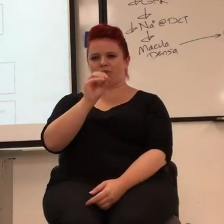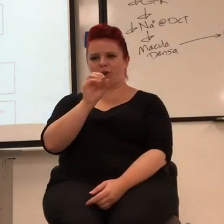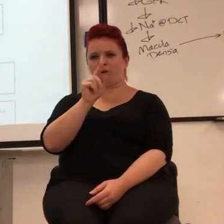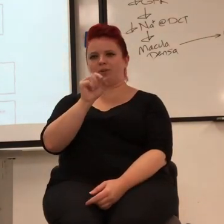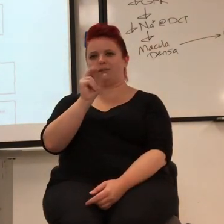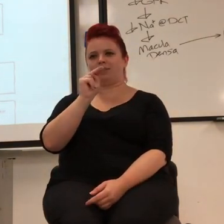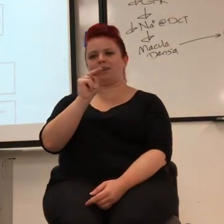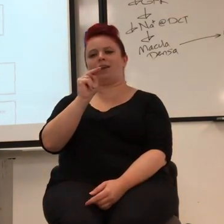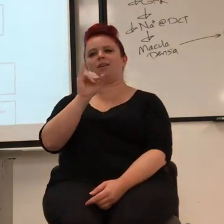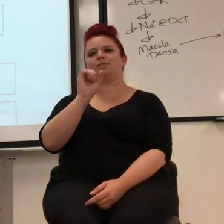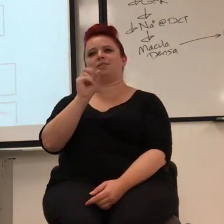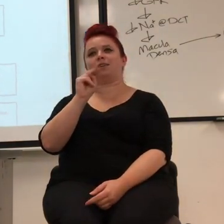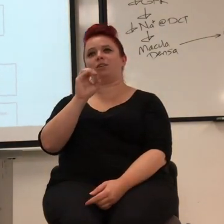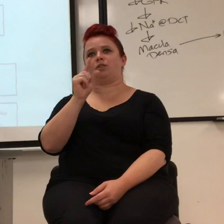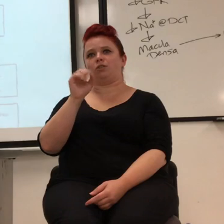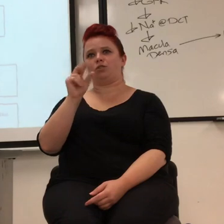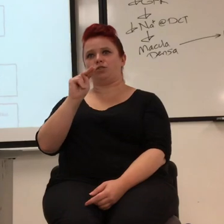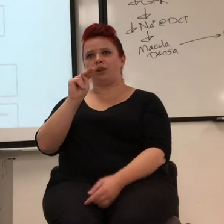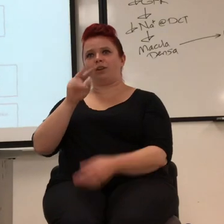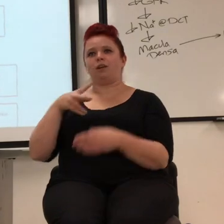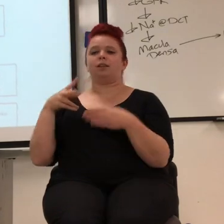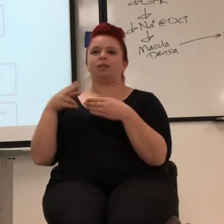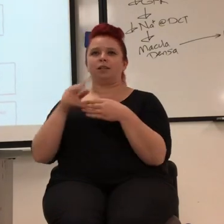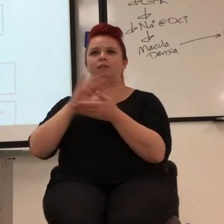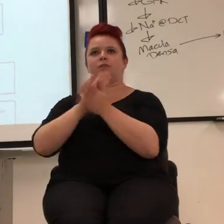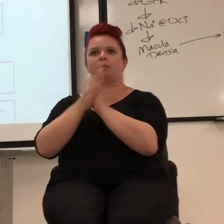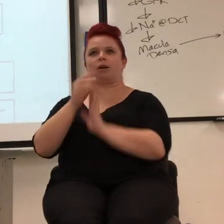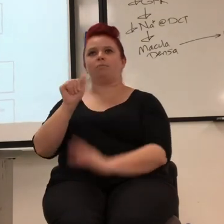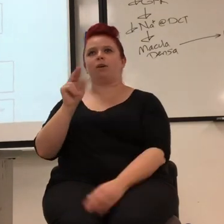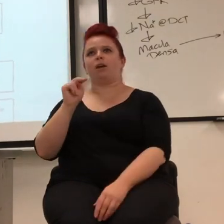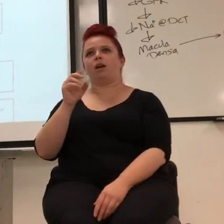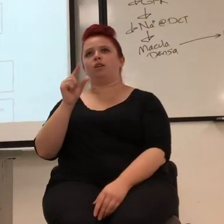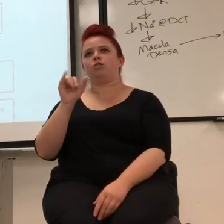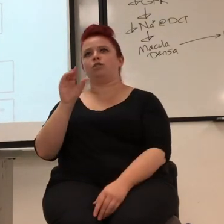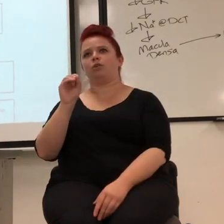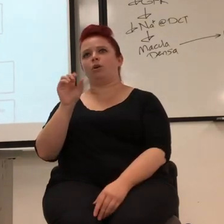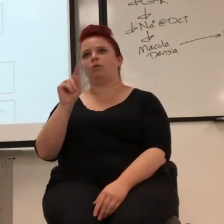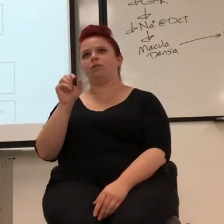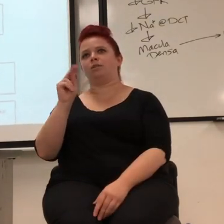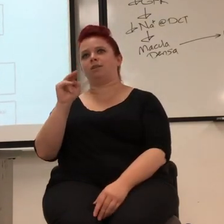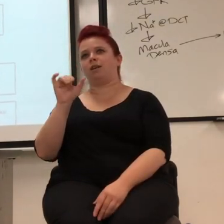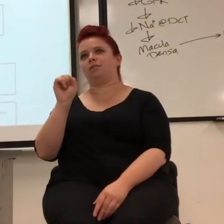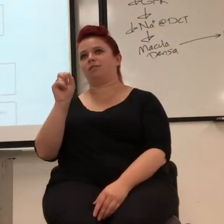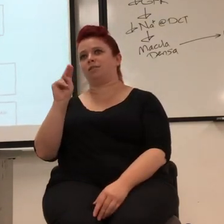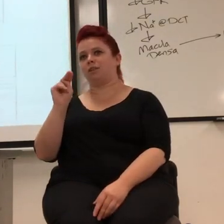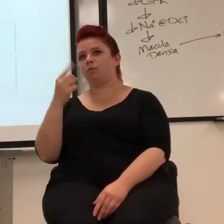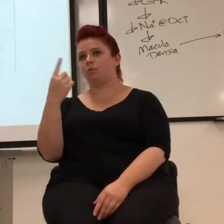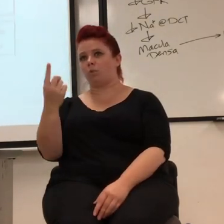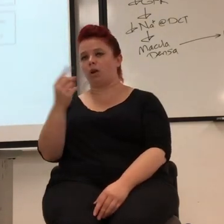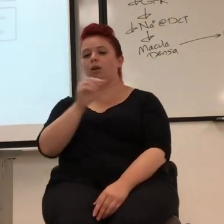to angiotensin 2. Angiotensin 2 will do a couple of things. It will lead